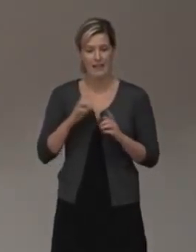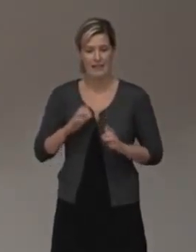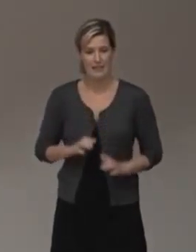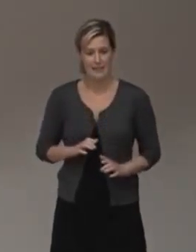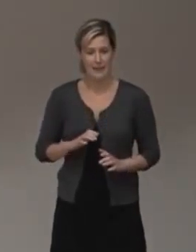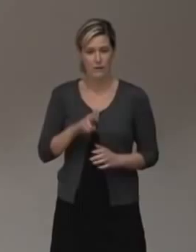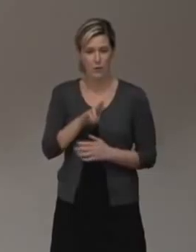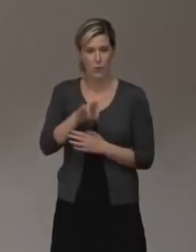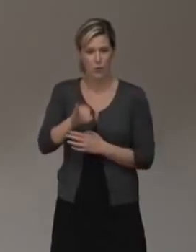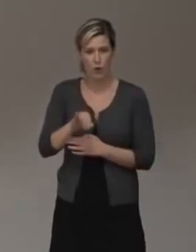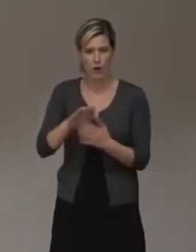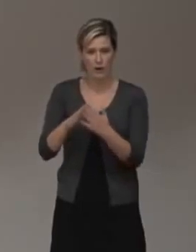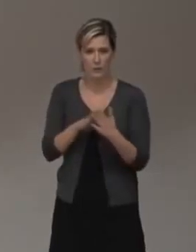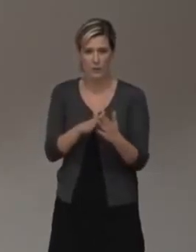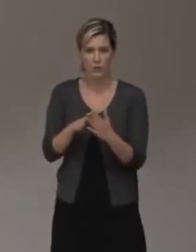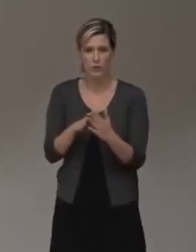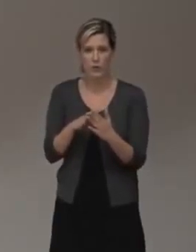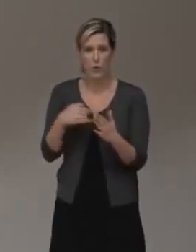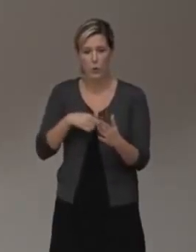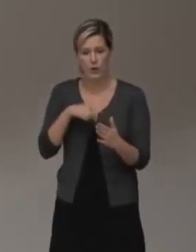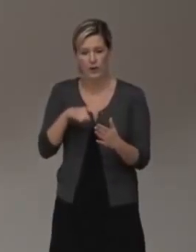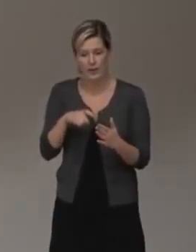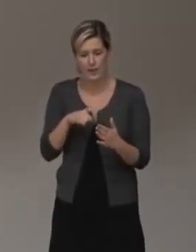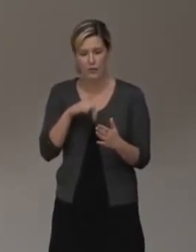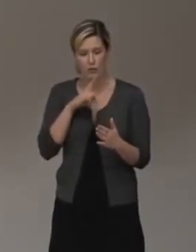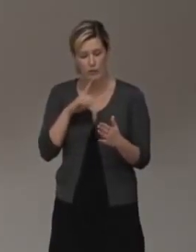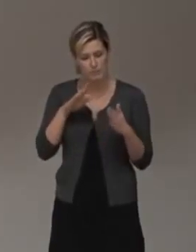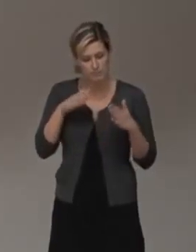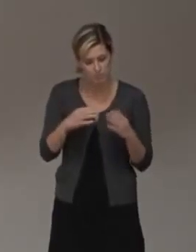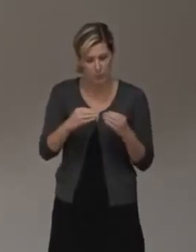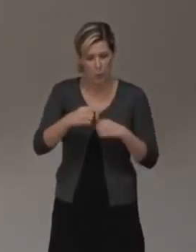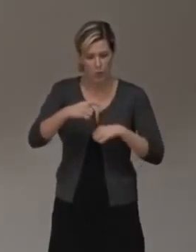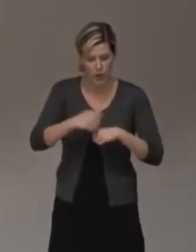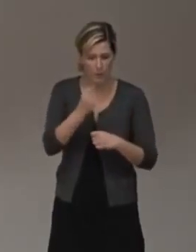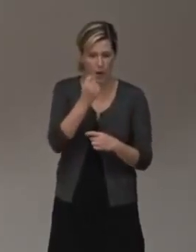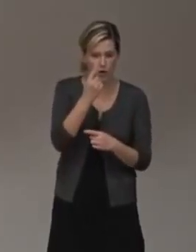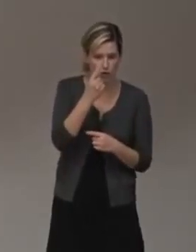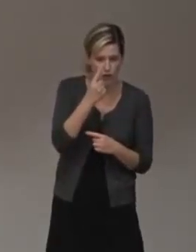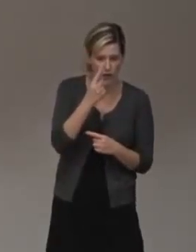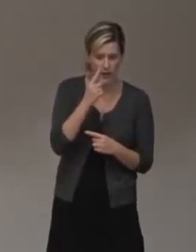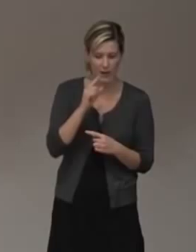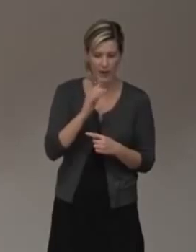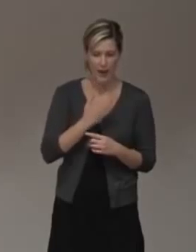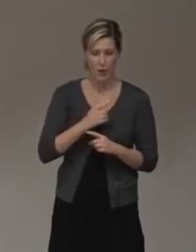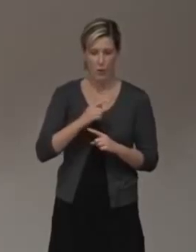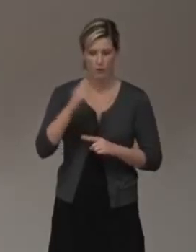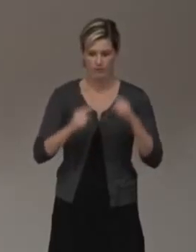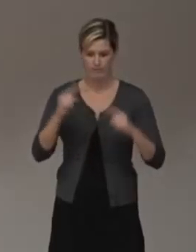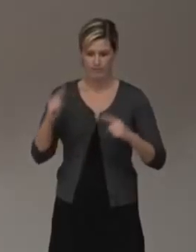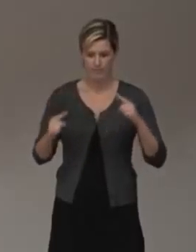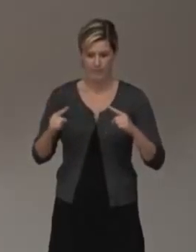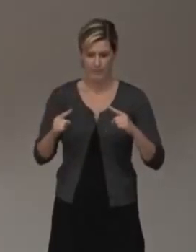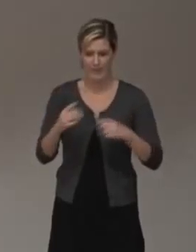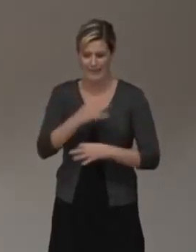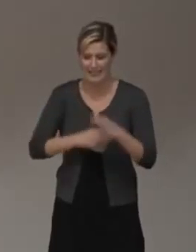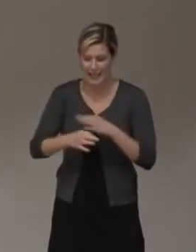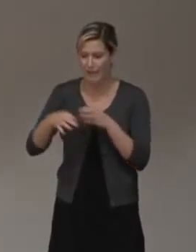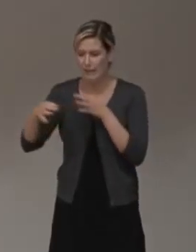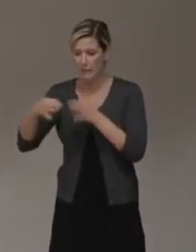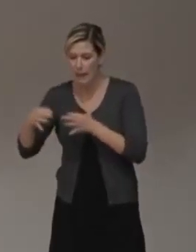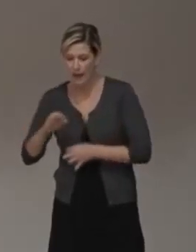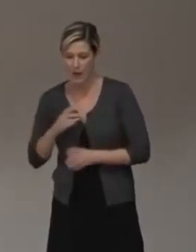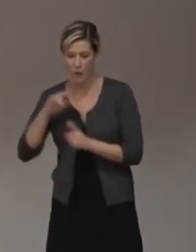University of Rhode Island community, we need to spend more time understanding difference than explaining our own